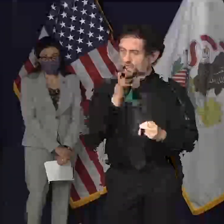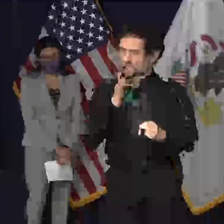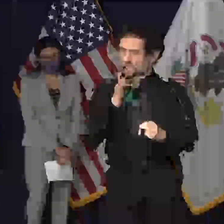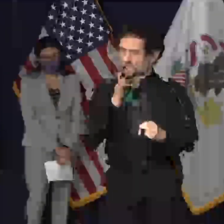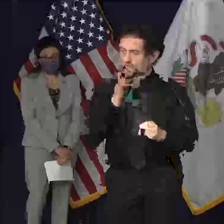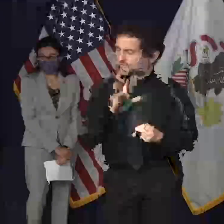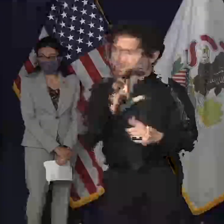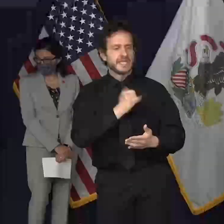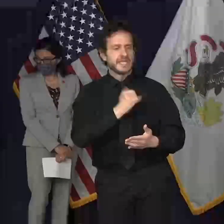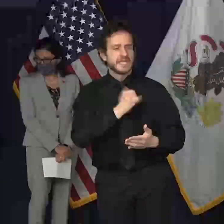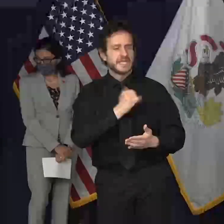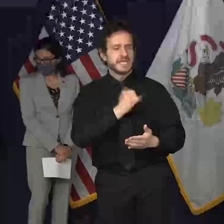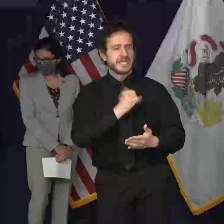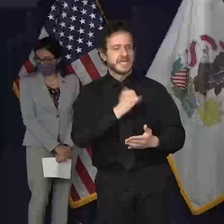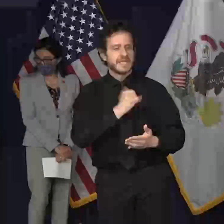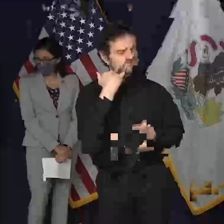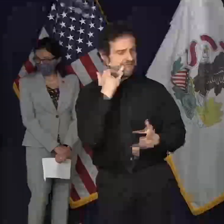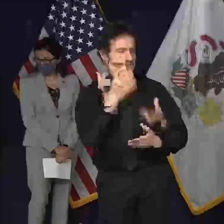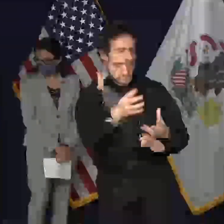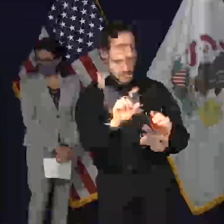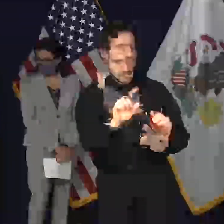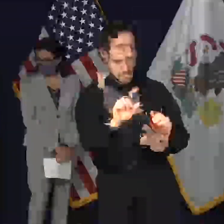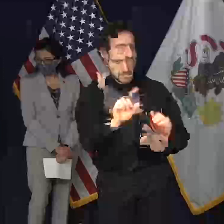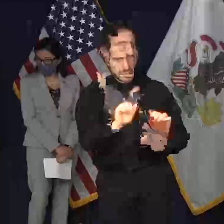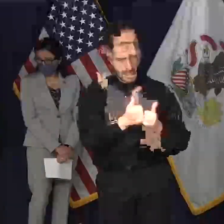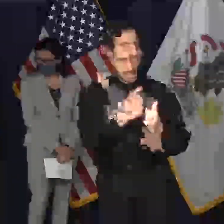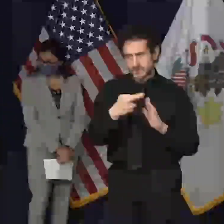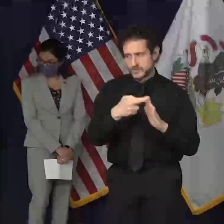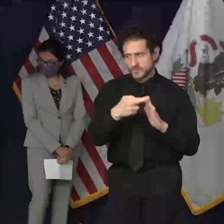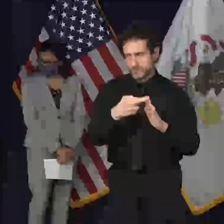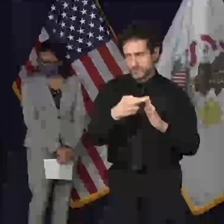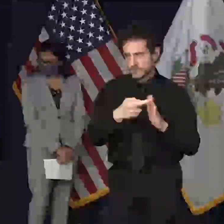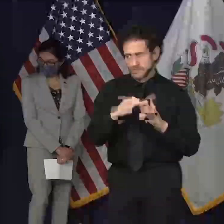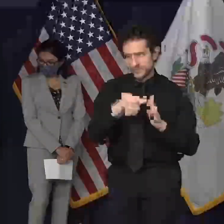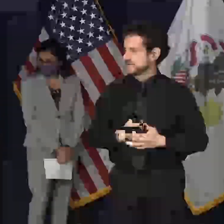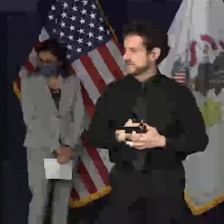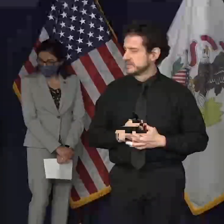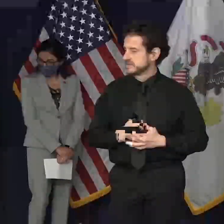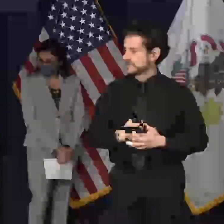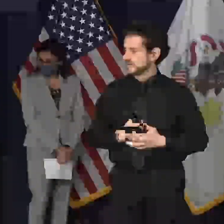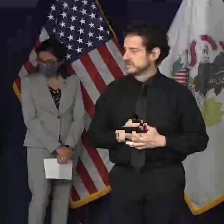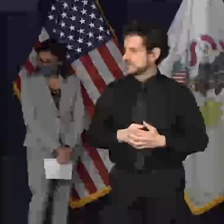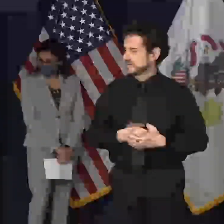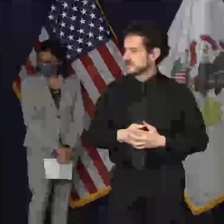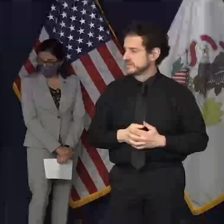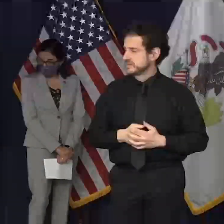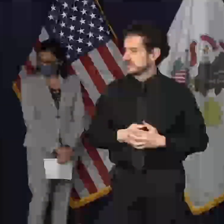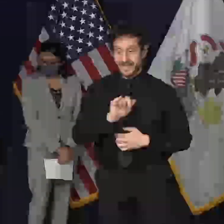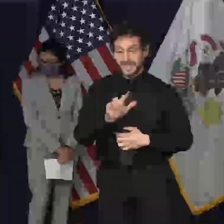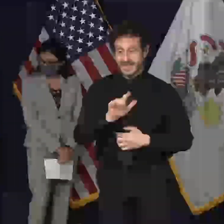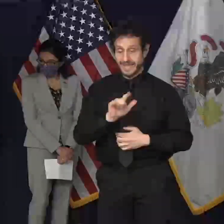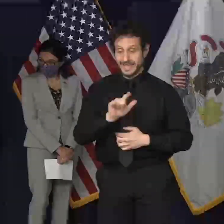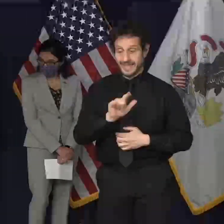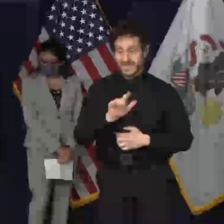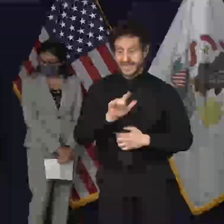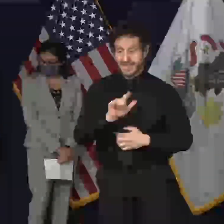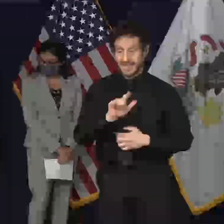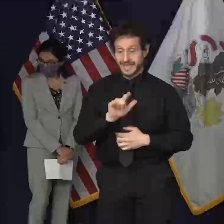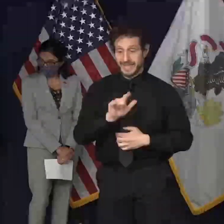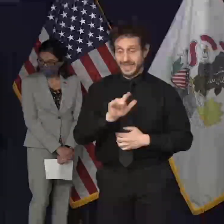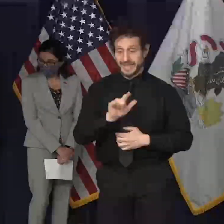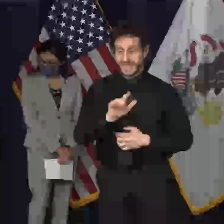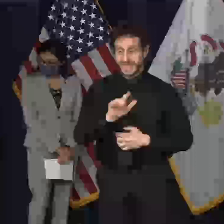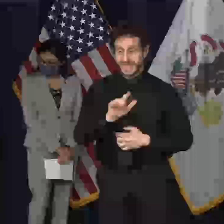assistance. Molly Parker at the Southern Illinois, will be our last question from online. With bordering states opening earlier in many cases, how will that affect your